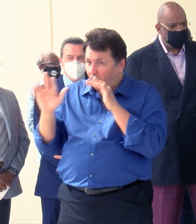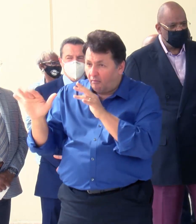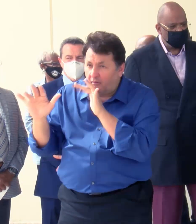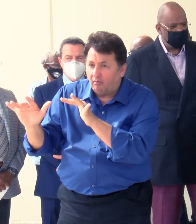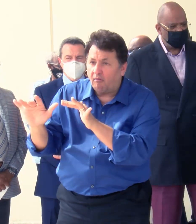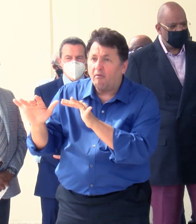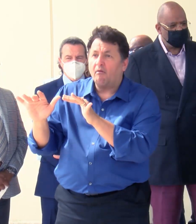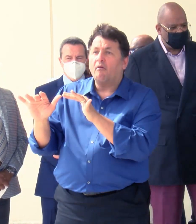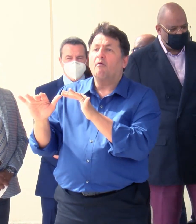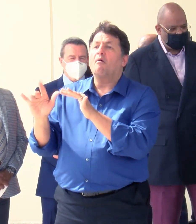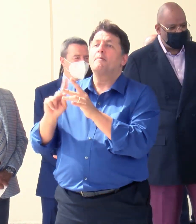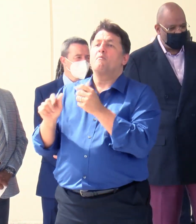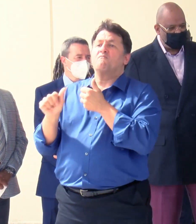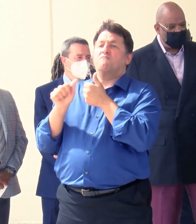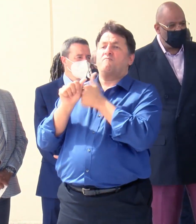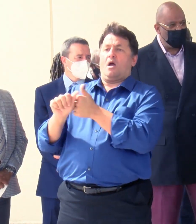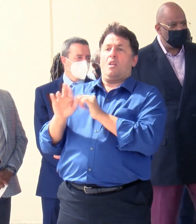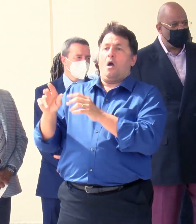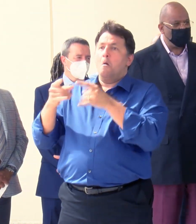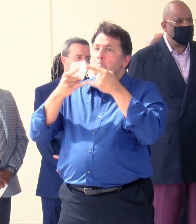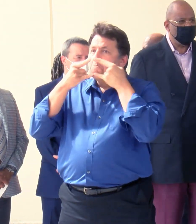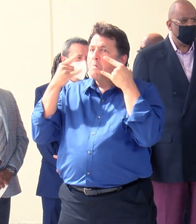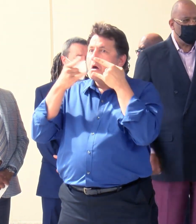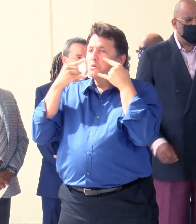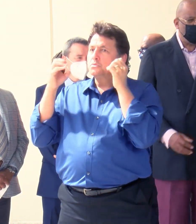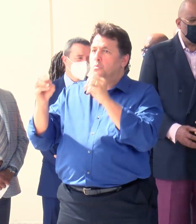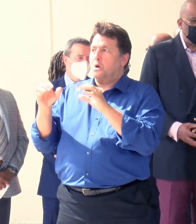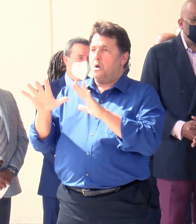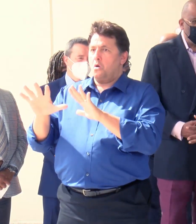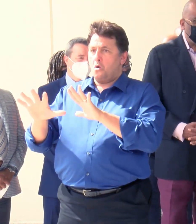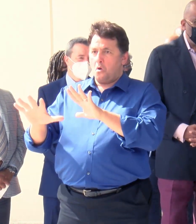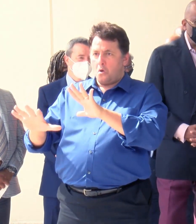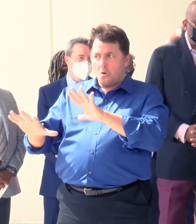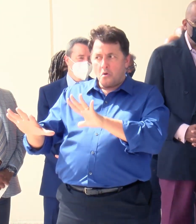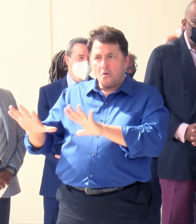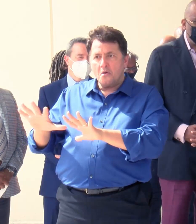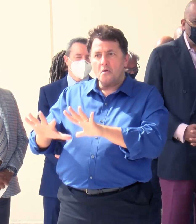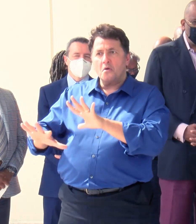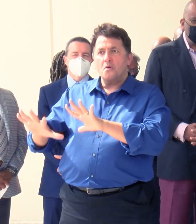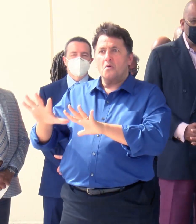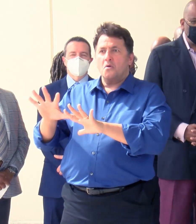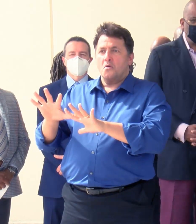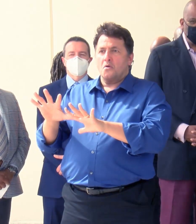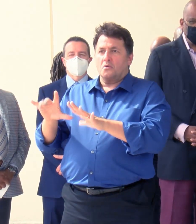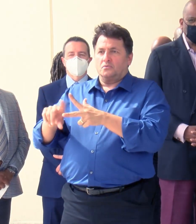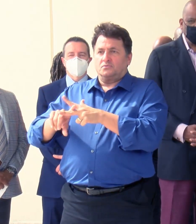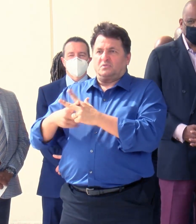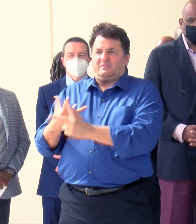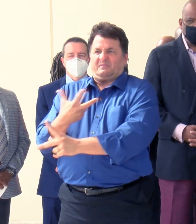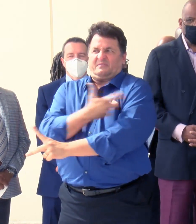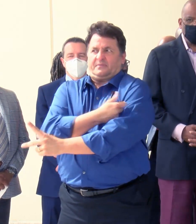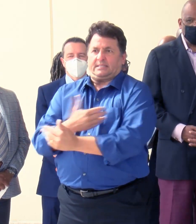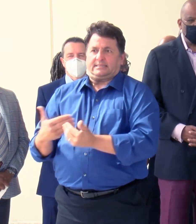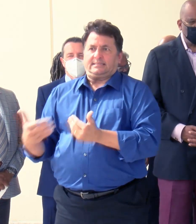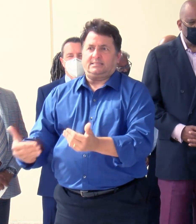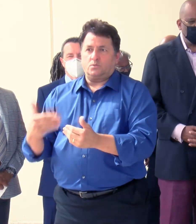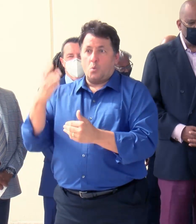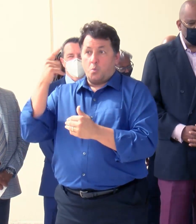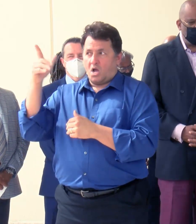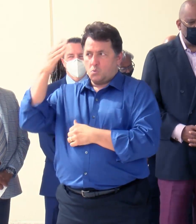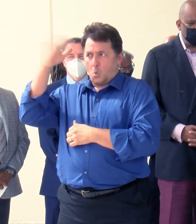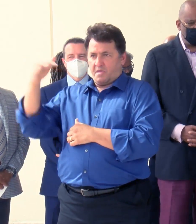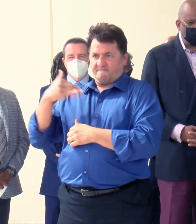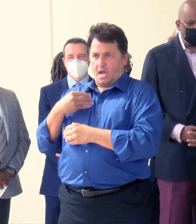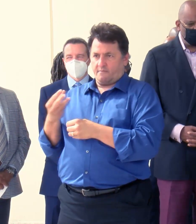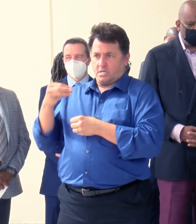out without their mask. And so you really want to get vaccinated now, because you just don't know who you might be sitting